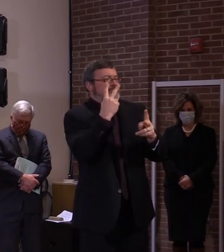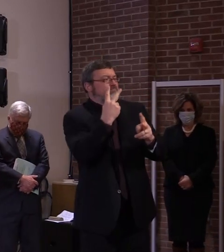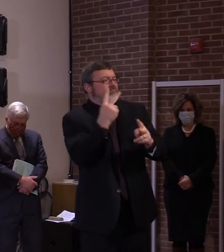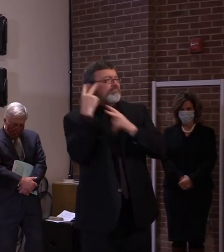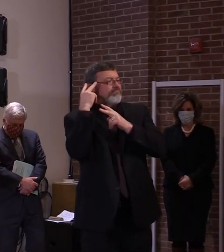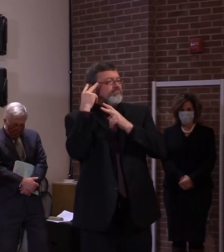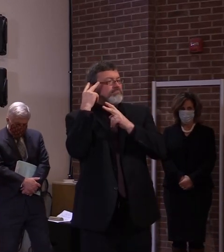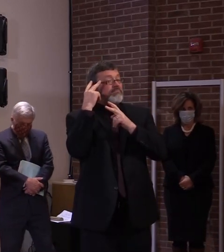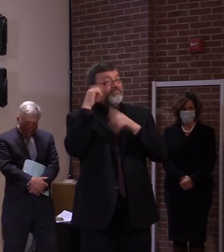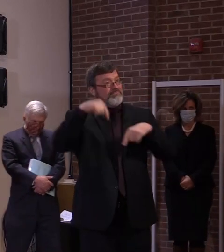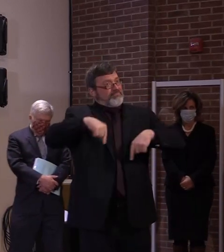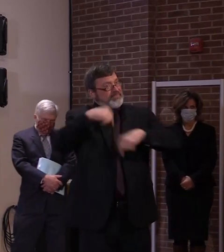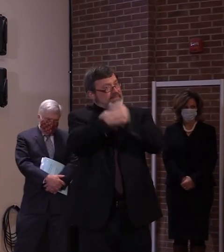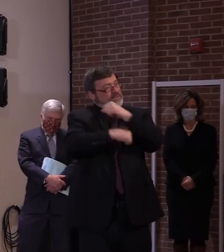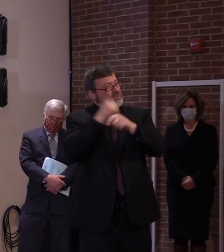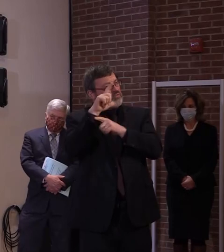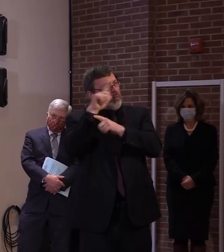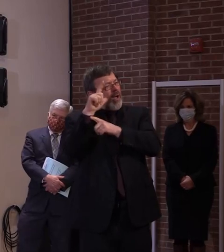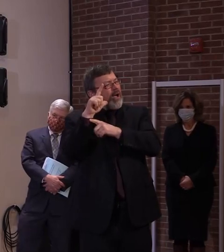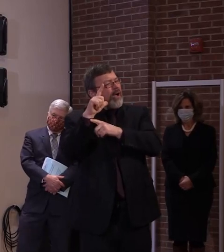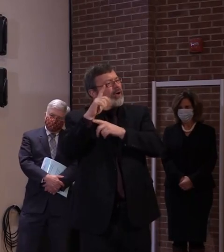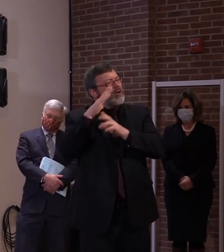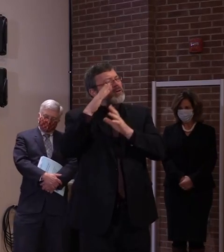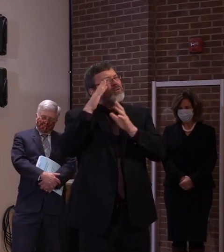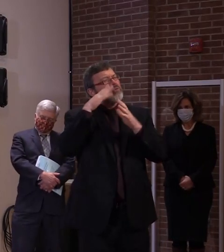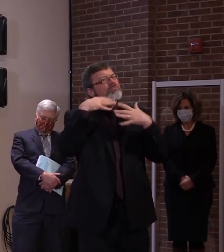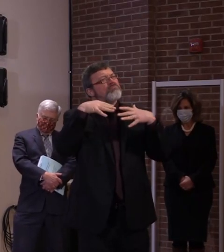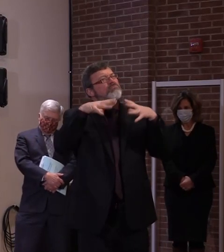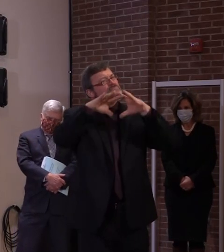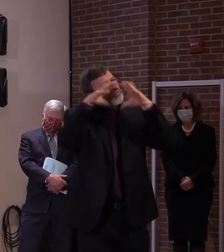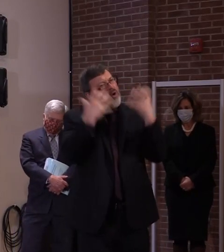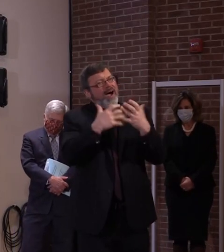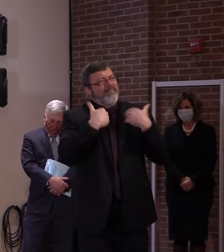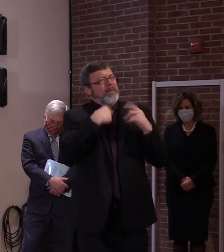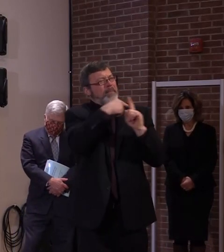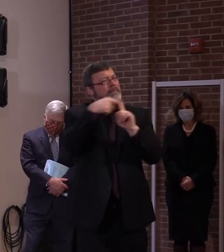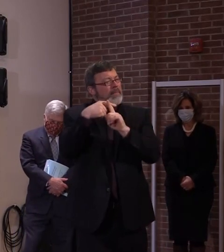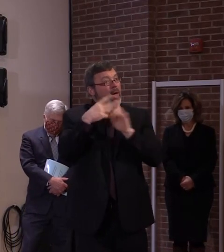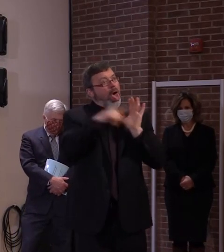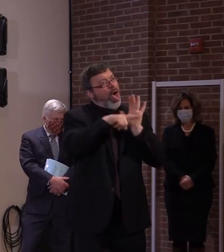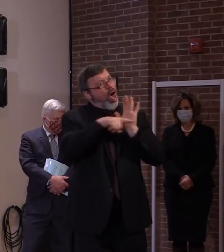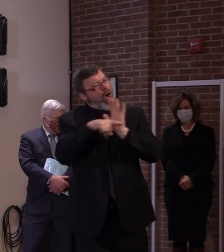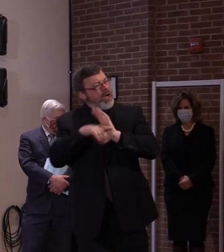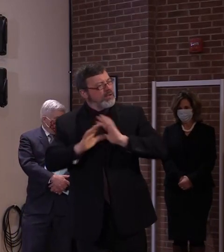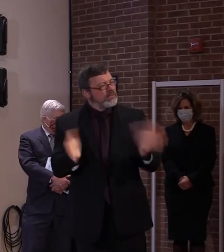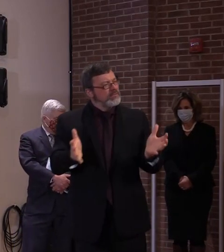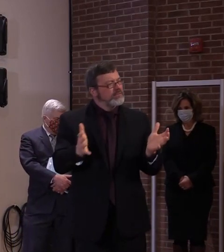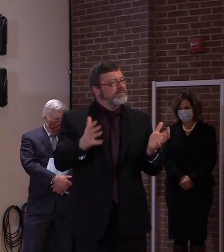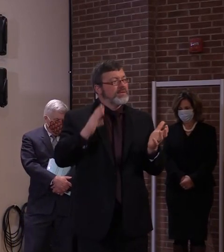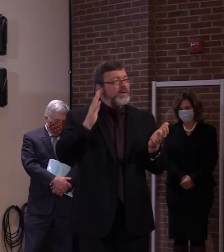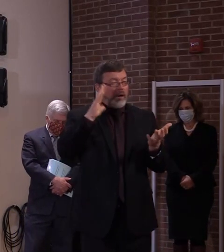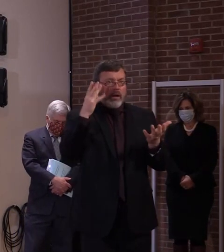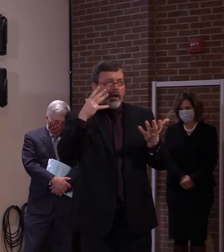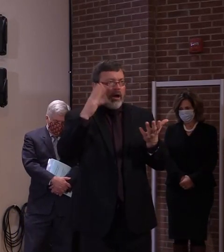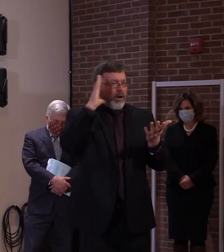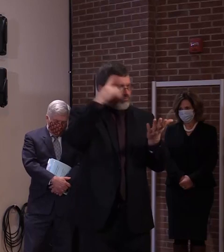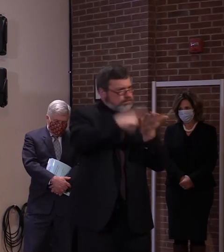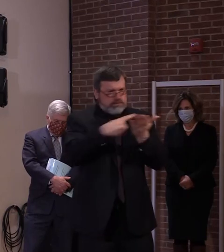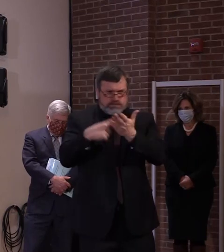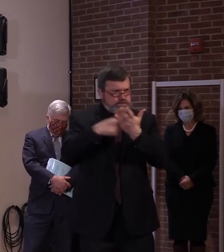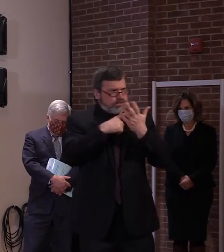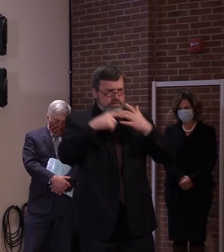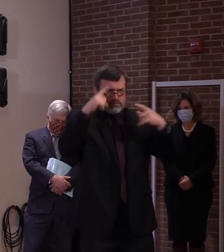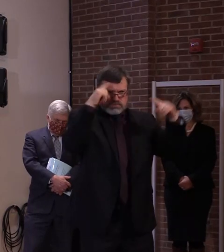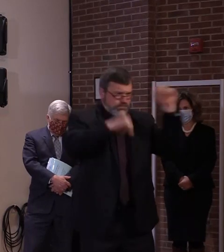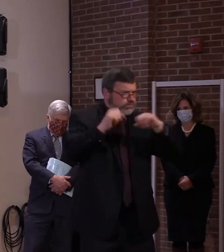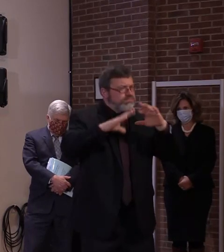that's still out there in the world. Sometimes you have to search a little harder for it. And if you're searching and can't find it, maybe